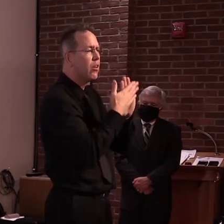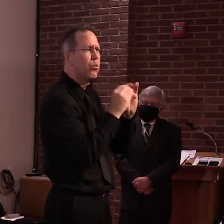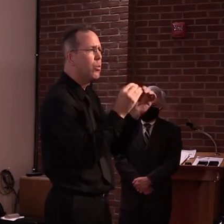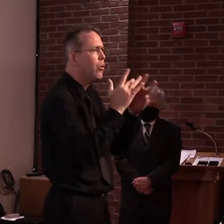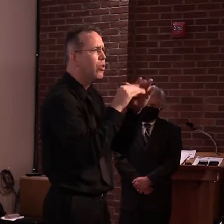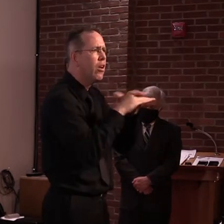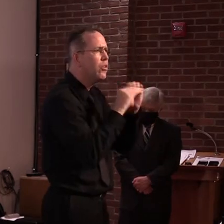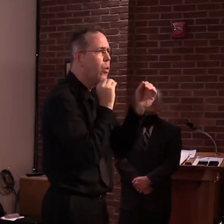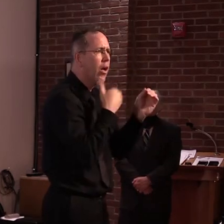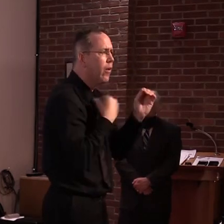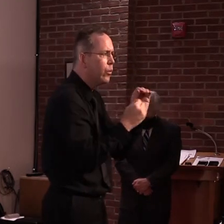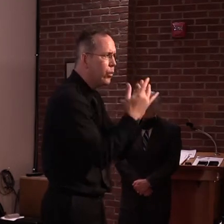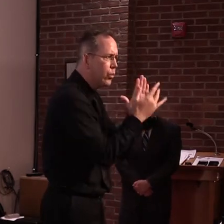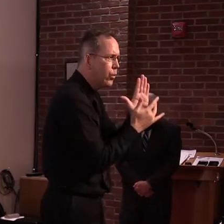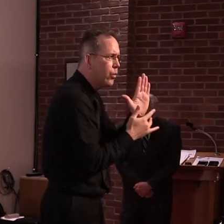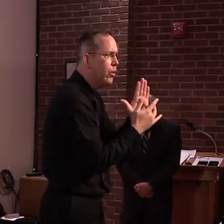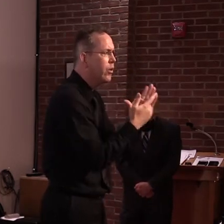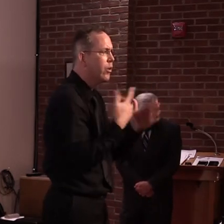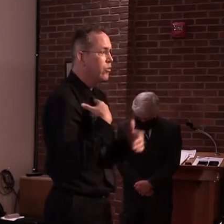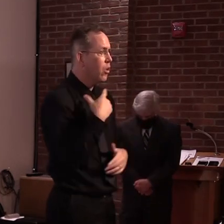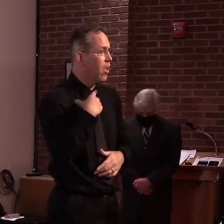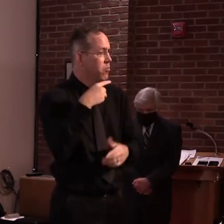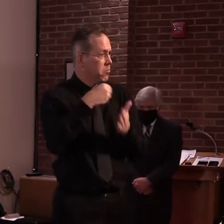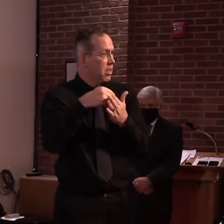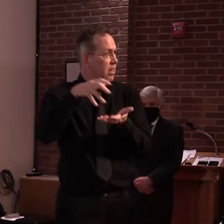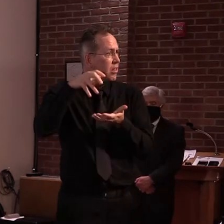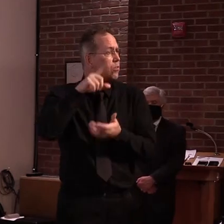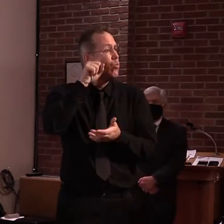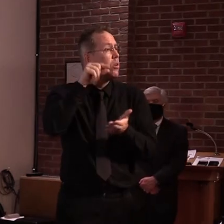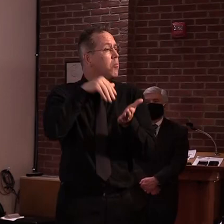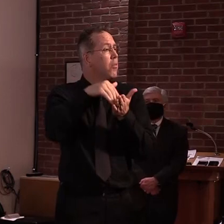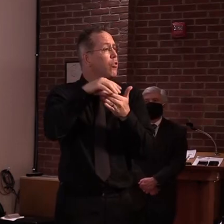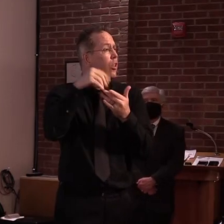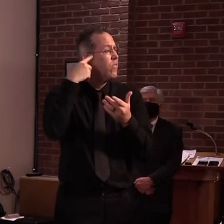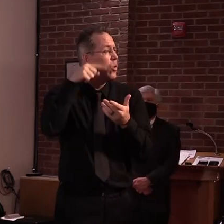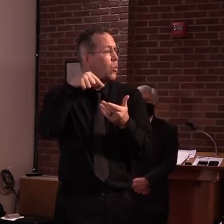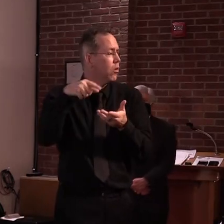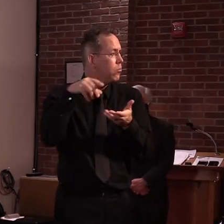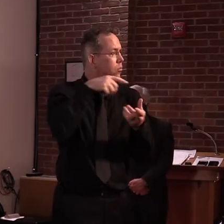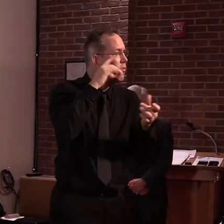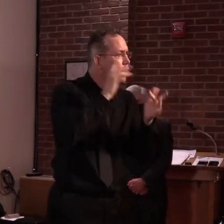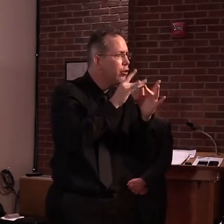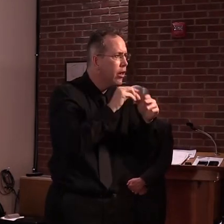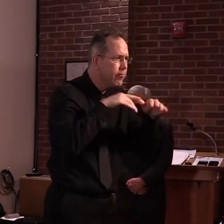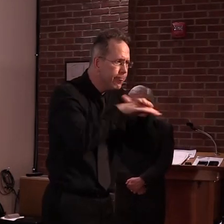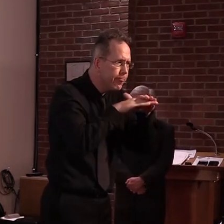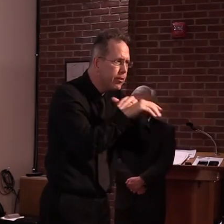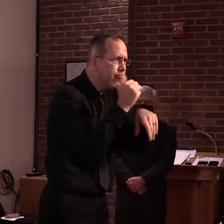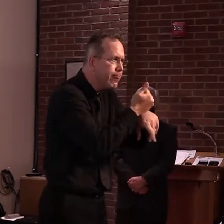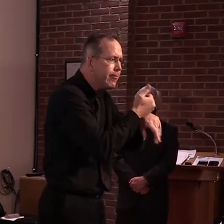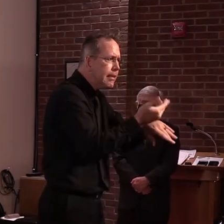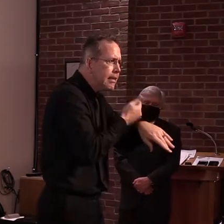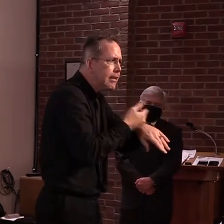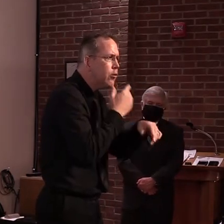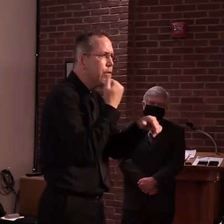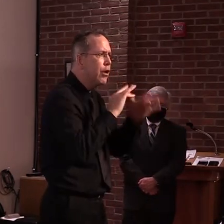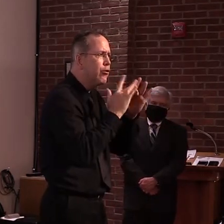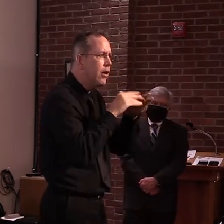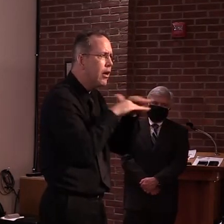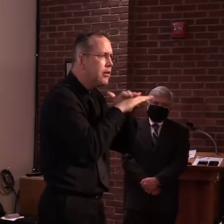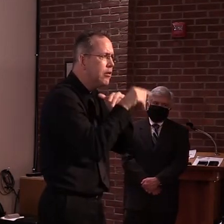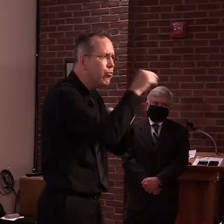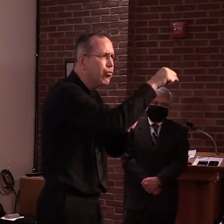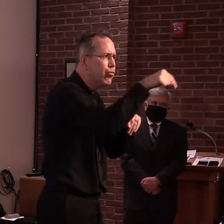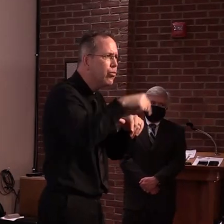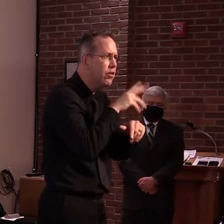the processing of pole licensing applications to ensure that businesses and families have continued access necessary to